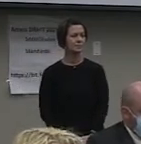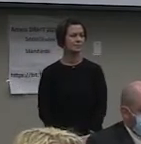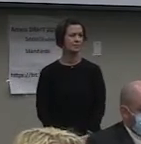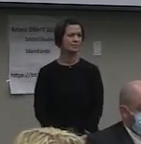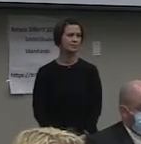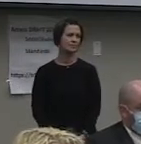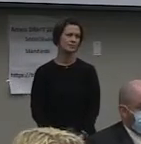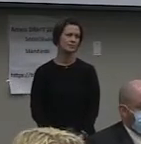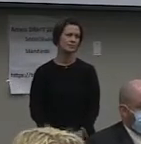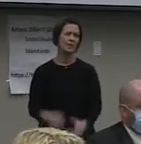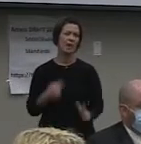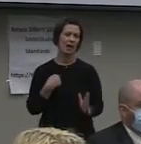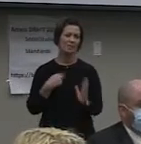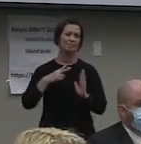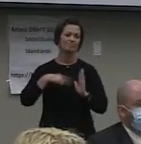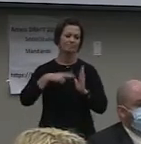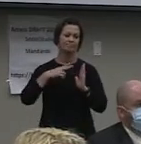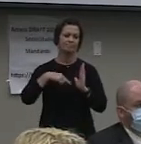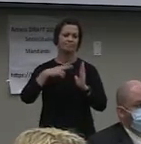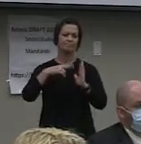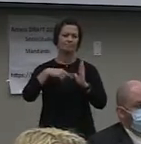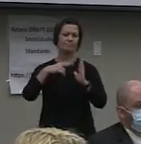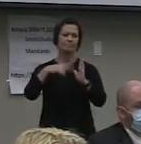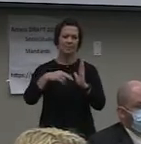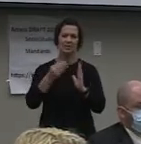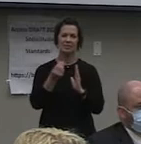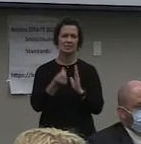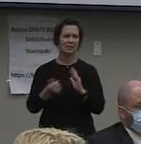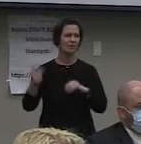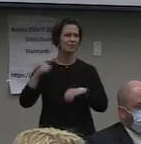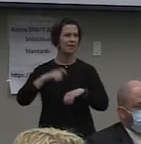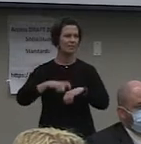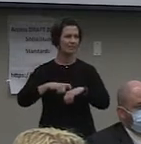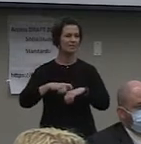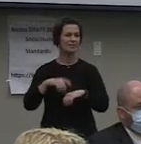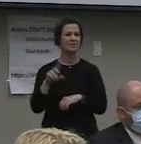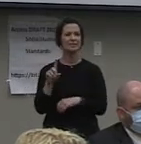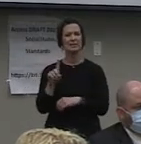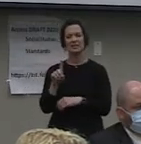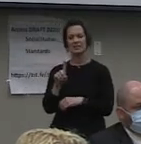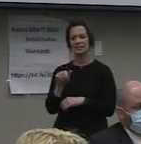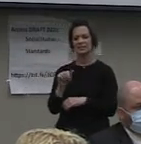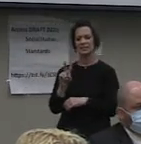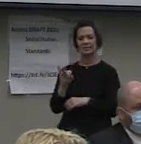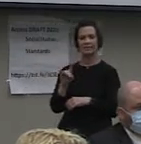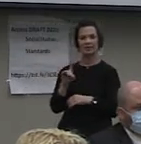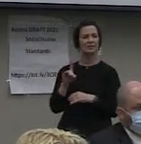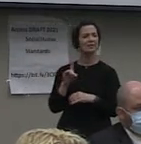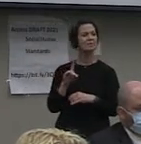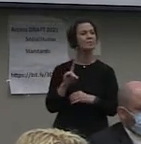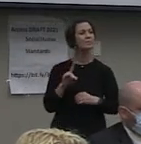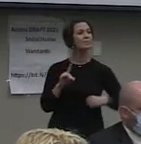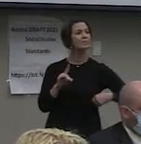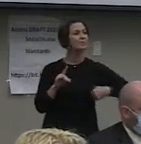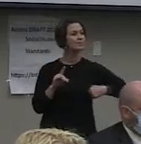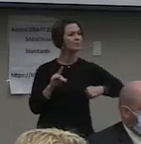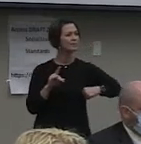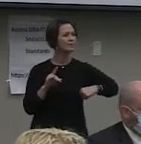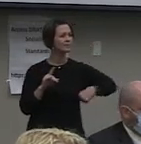I've read the extended several times. I just want to say that I like the chronicle order that it developed